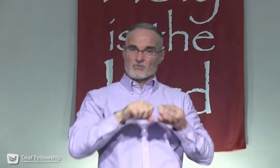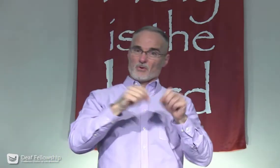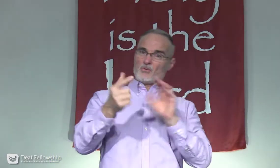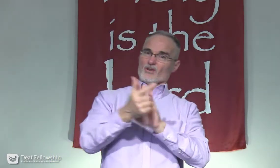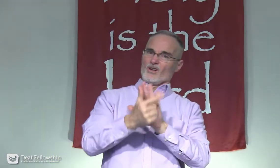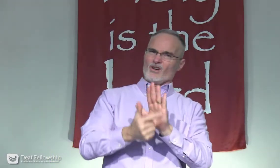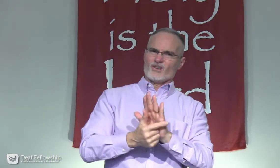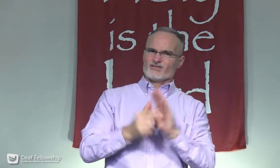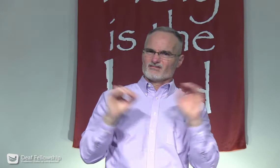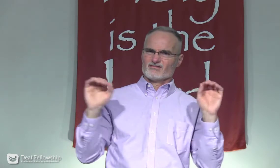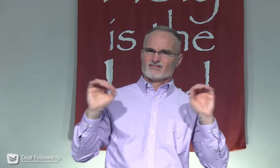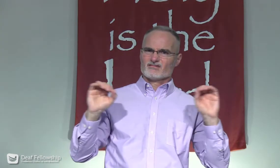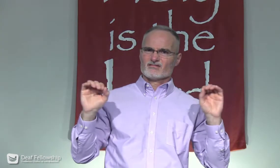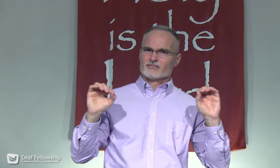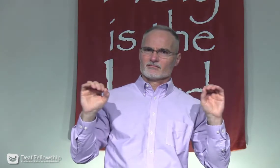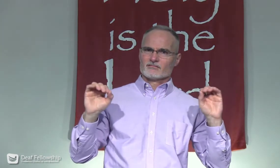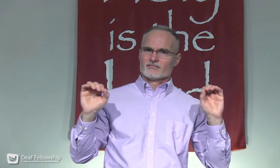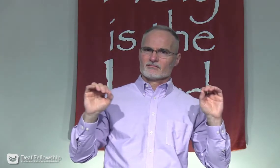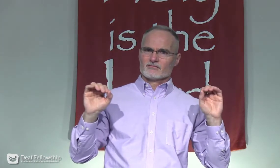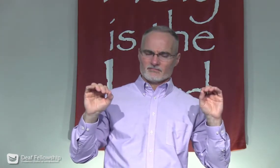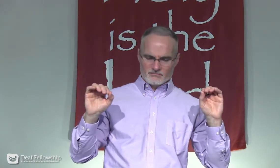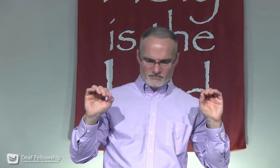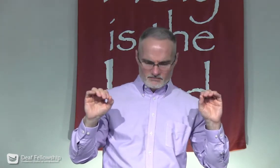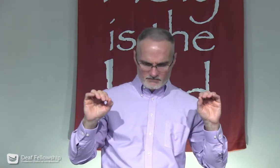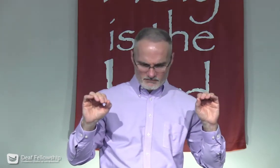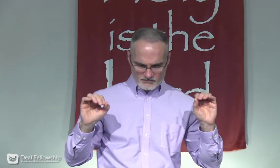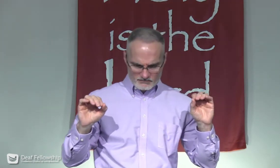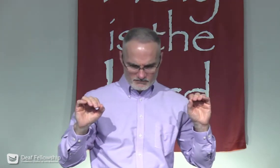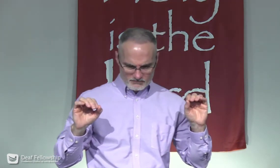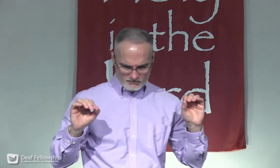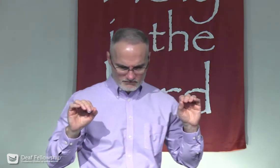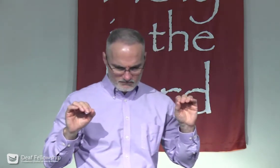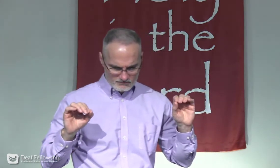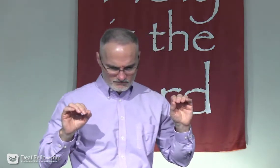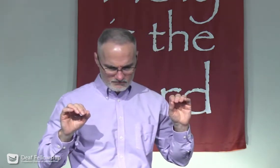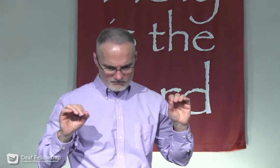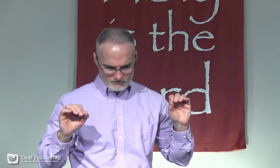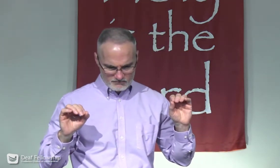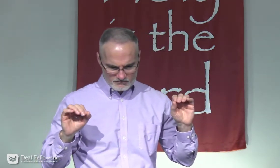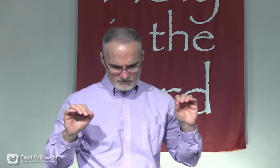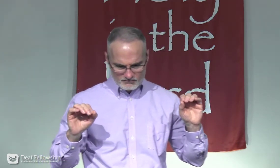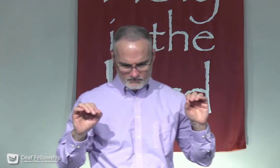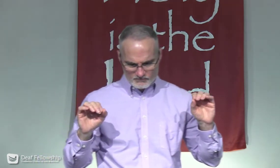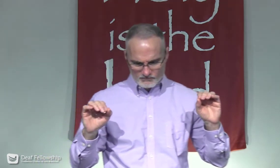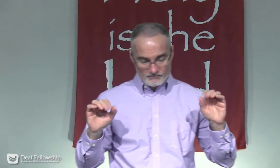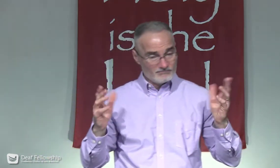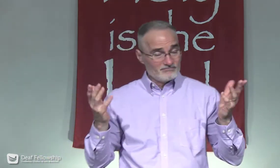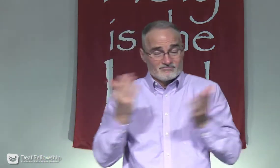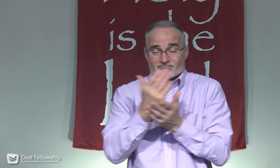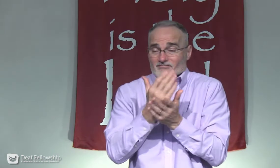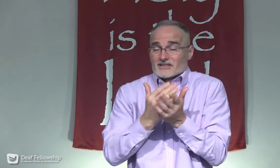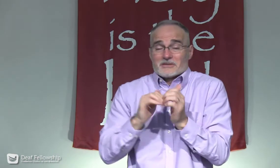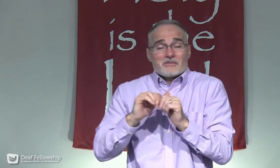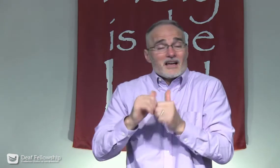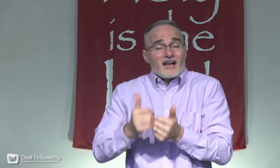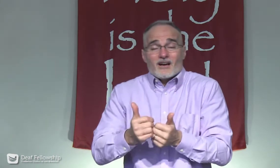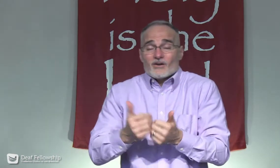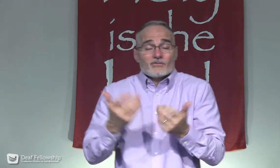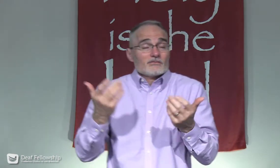in one way mocking him, but it showed that he hadn't broken any laws.